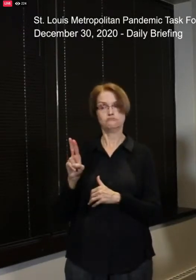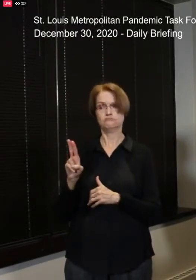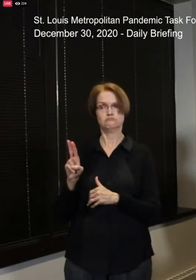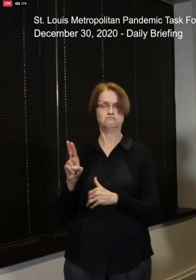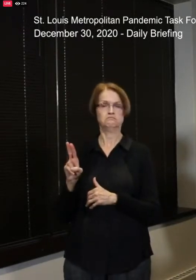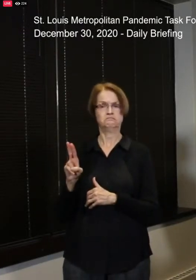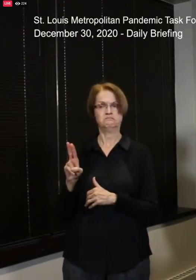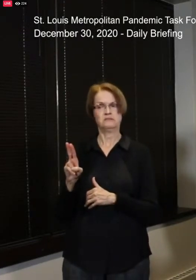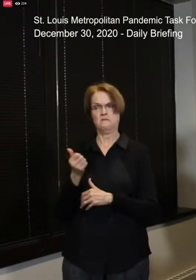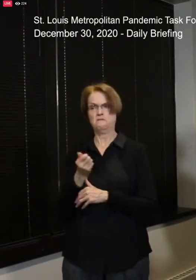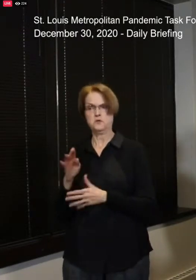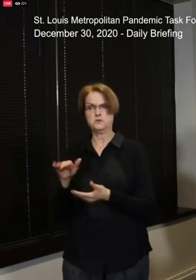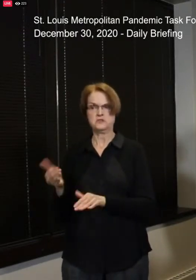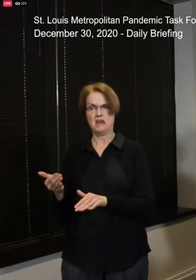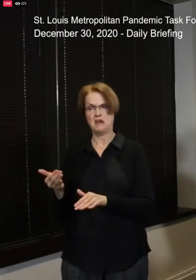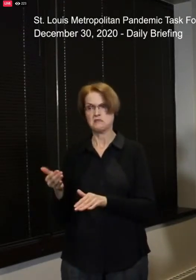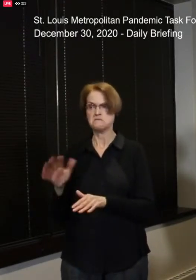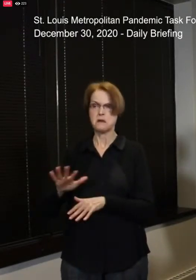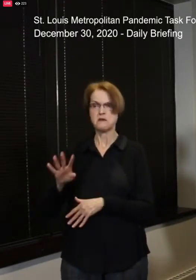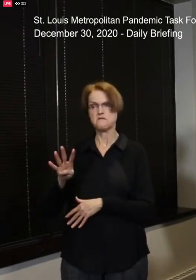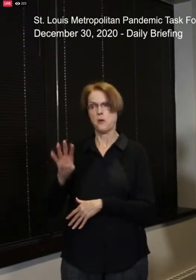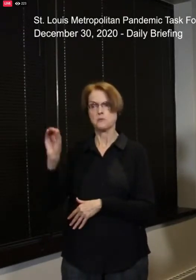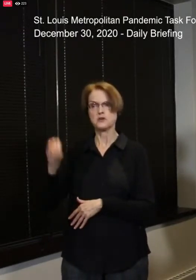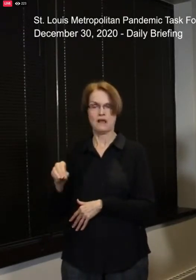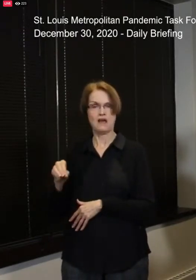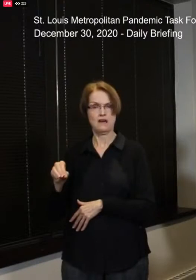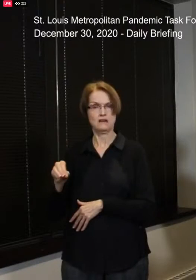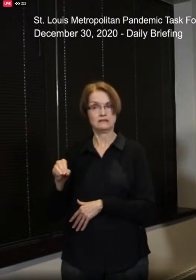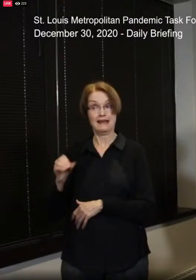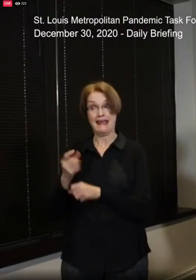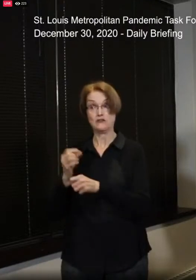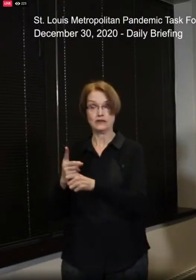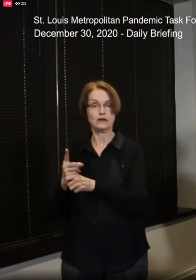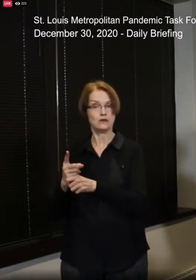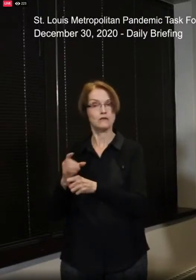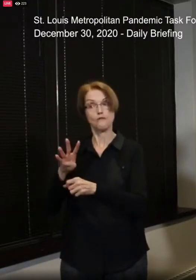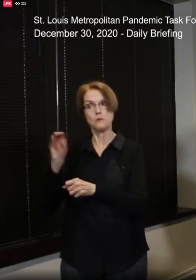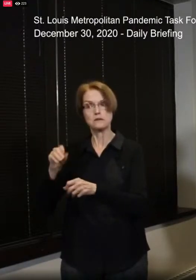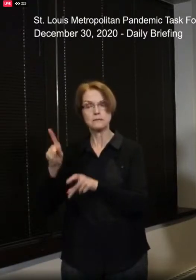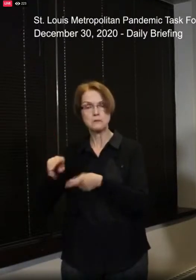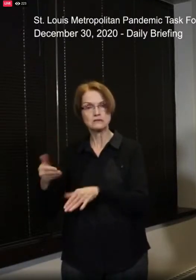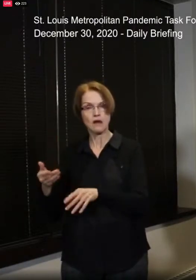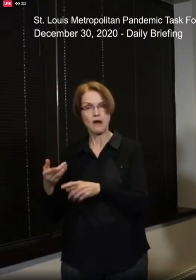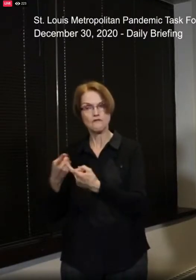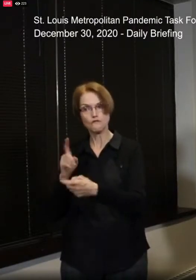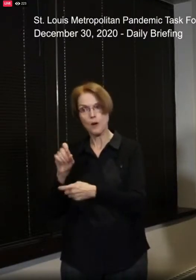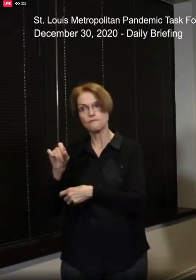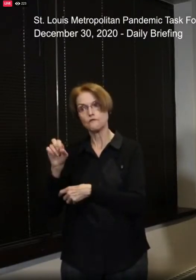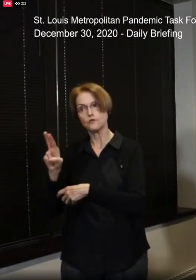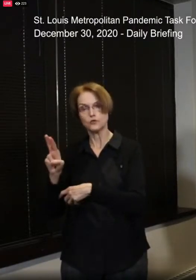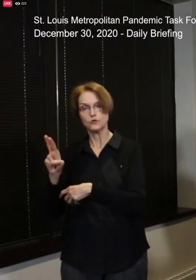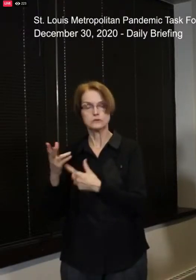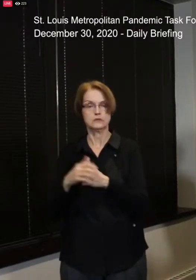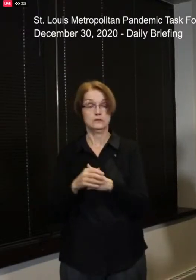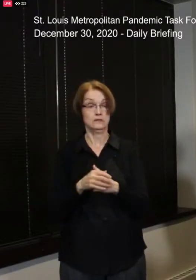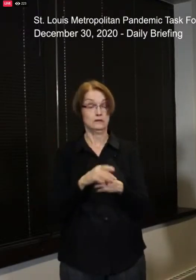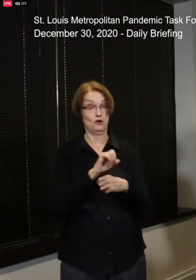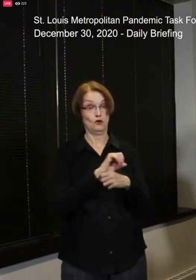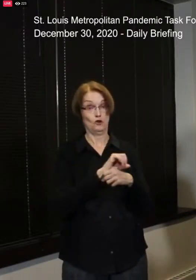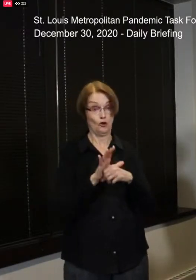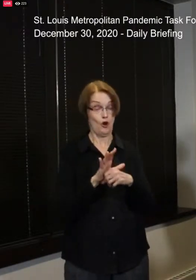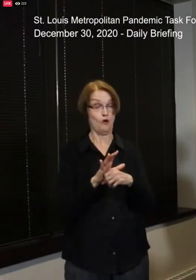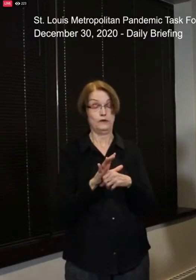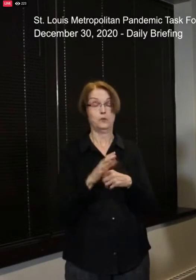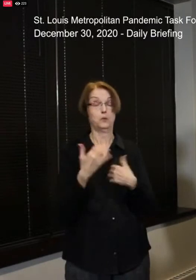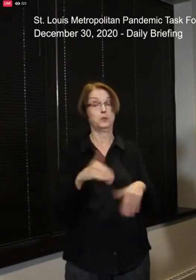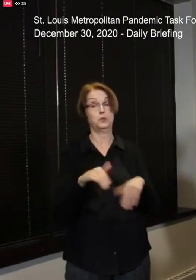not, usually around 4% per year. But COVID, as you can see here, can sometimes go up to over 20% of our